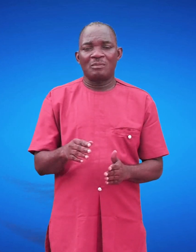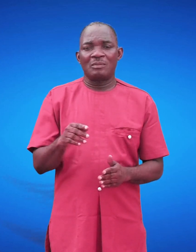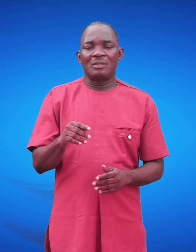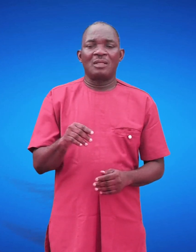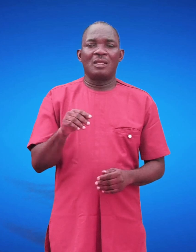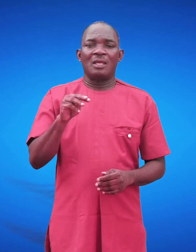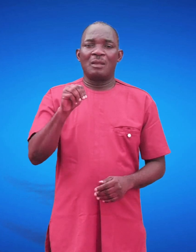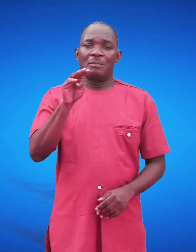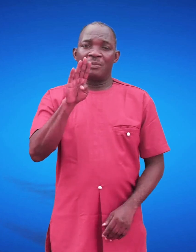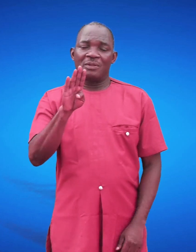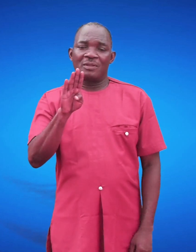MB